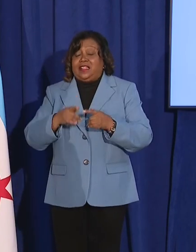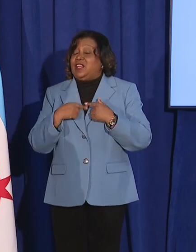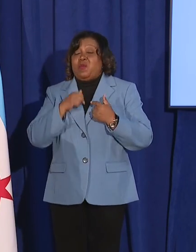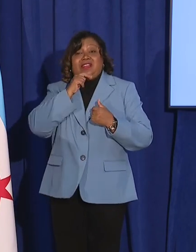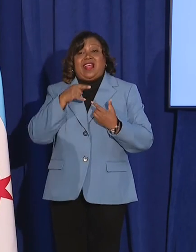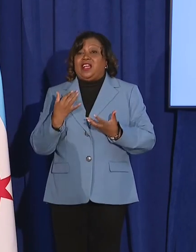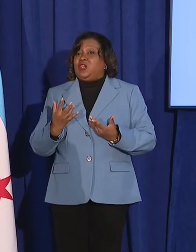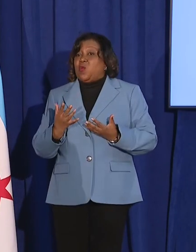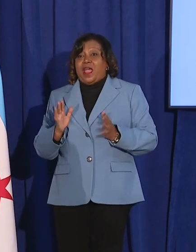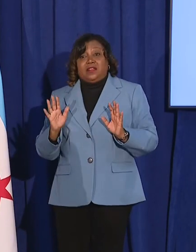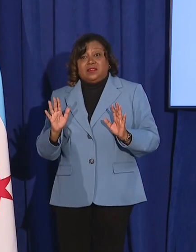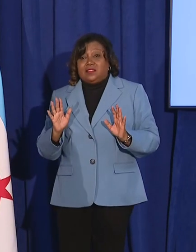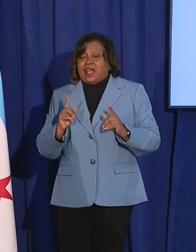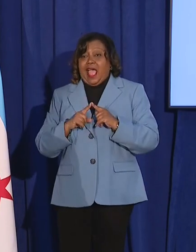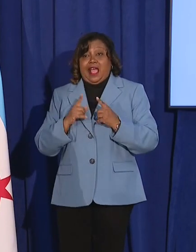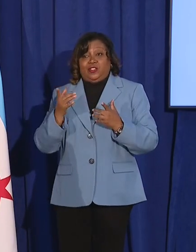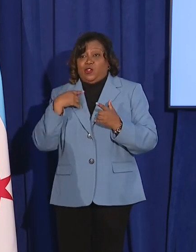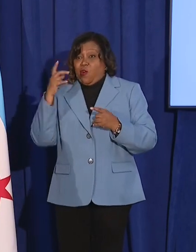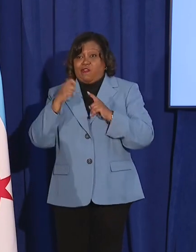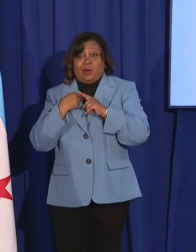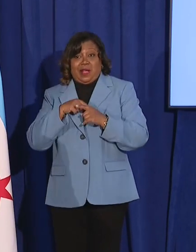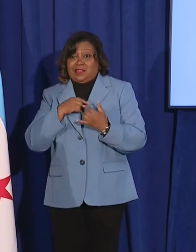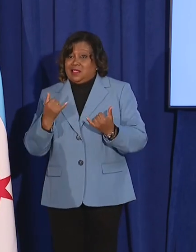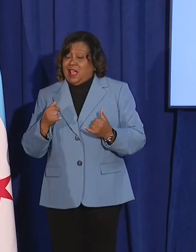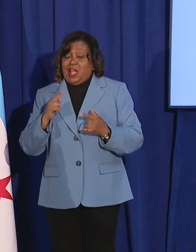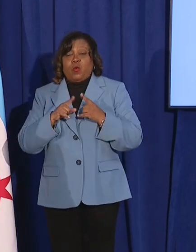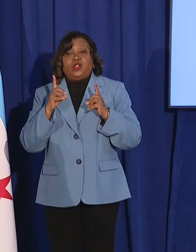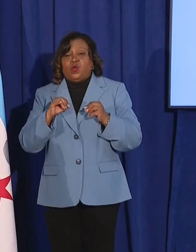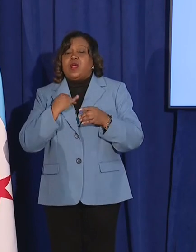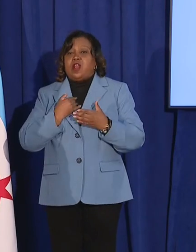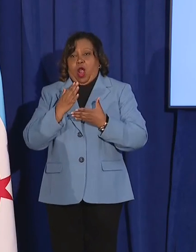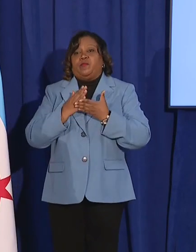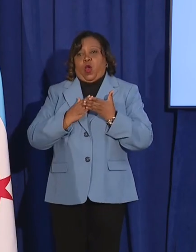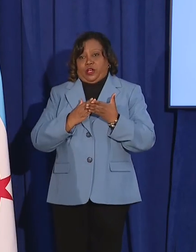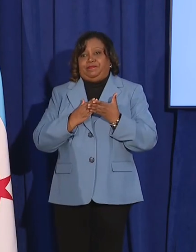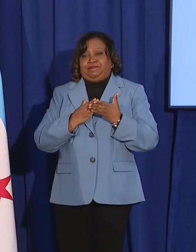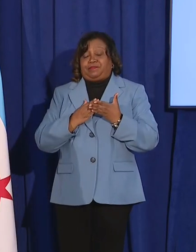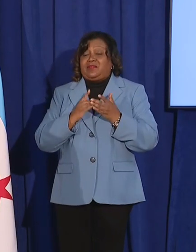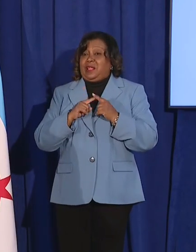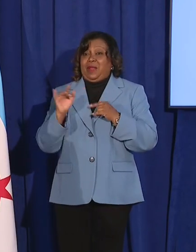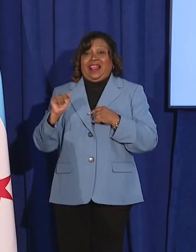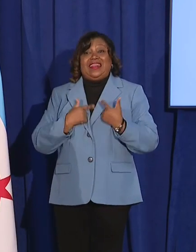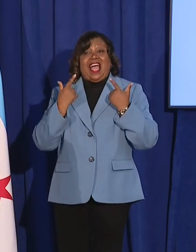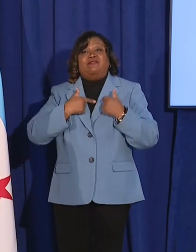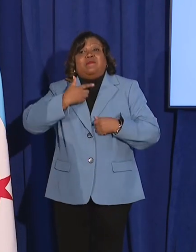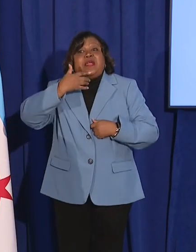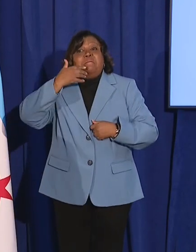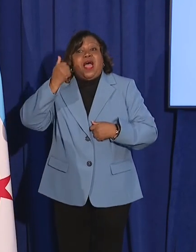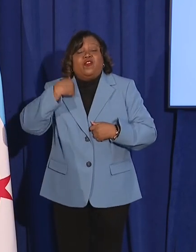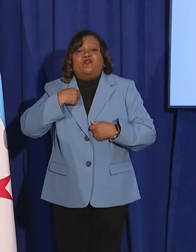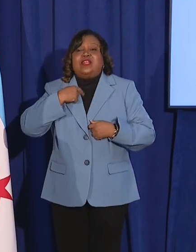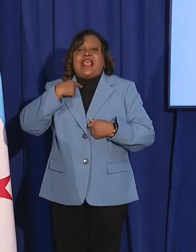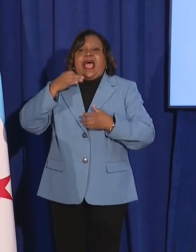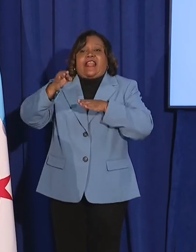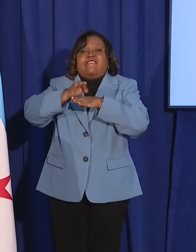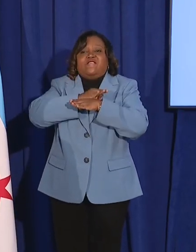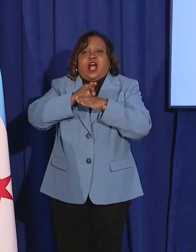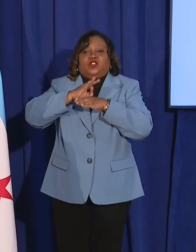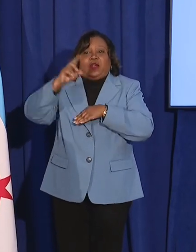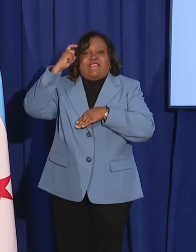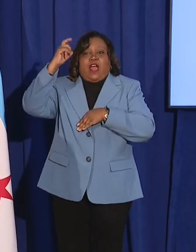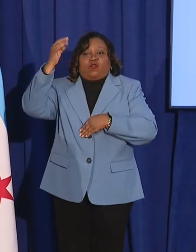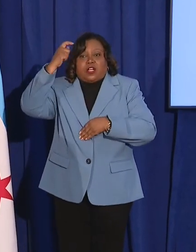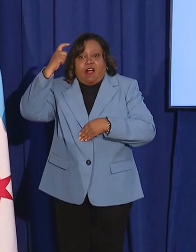we're not going to wait. As you heard from us today, we're doing our part, but life would be better if we had a functioning